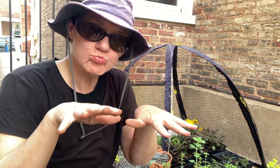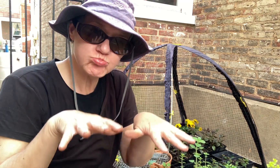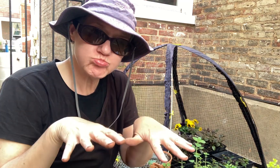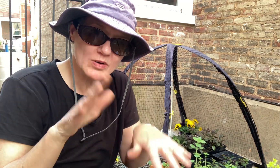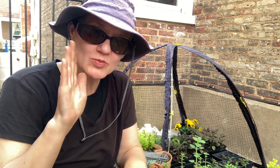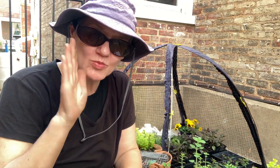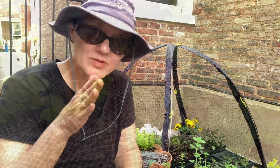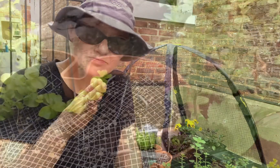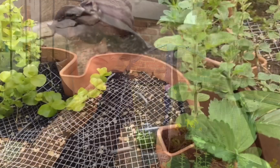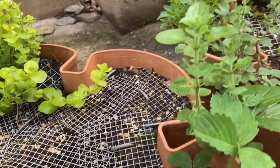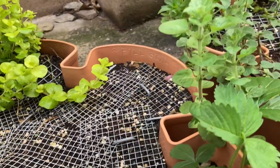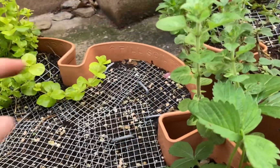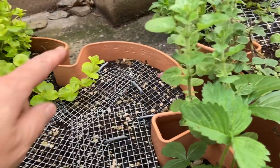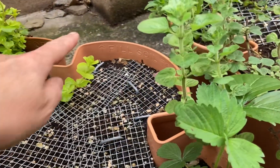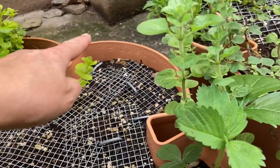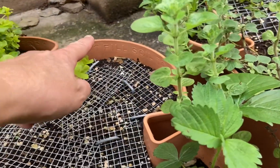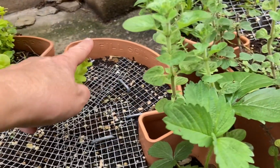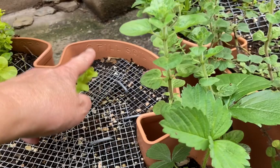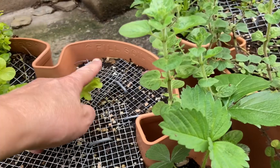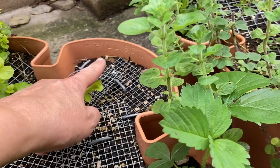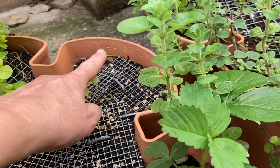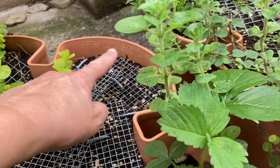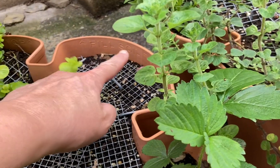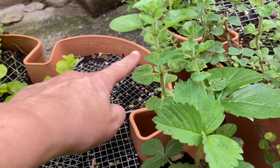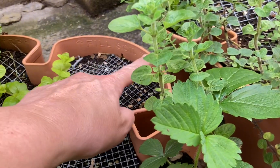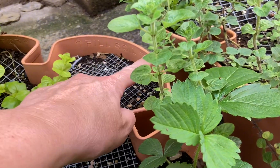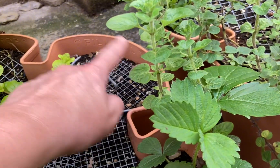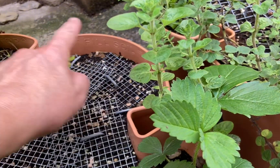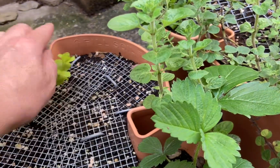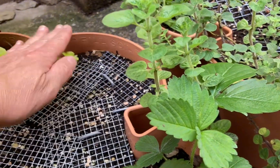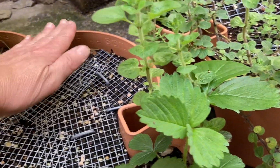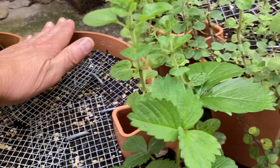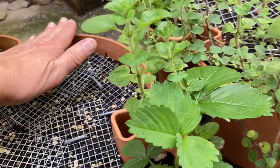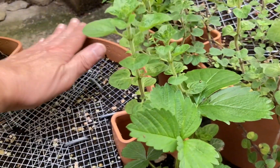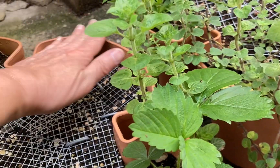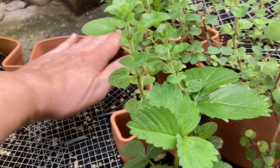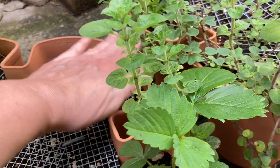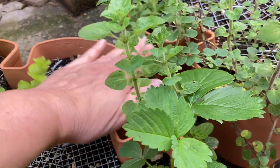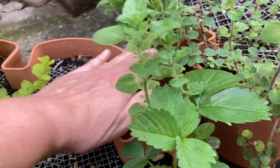is going to settle over time. See, right here.